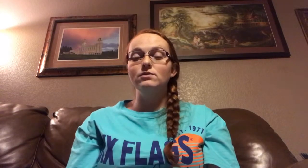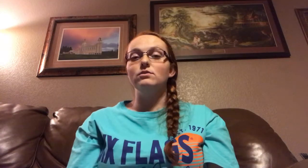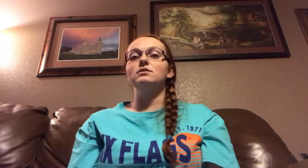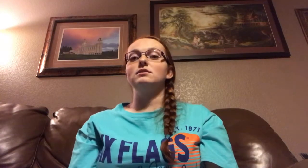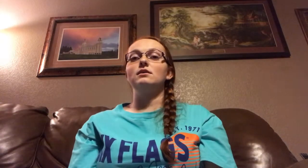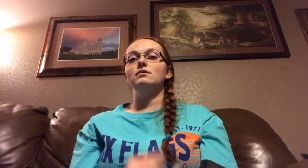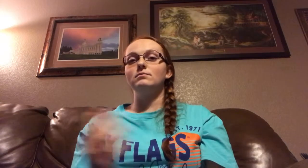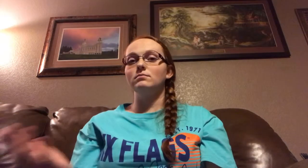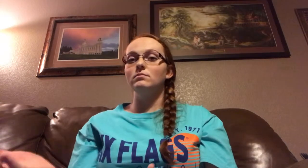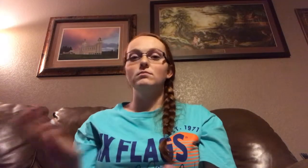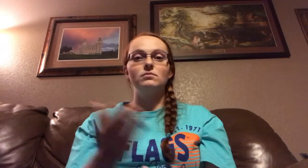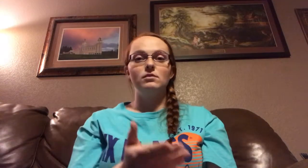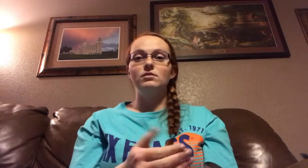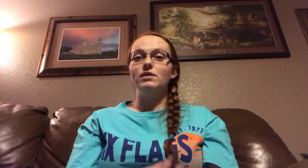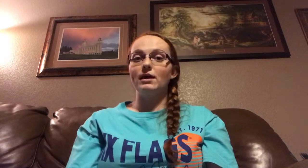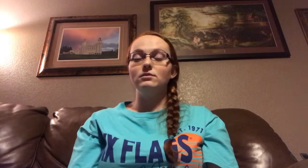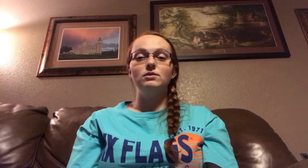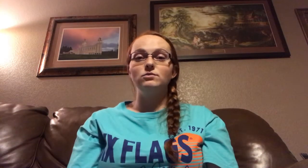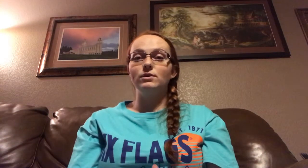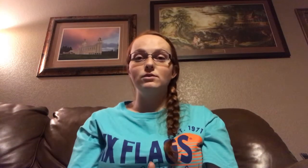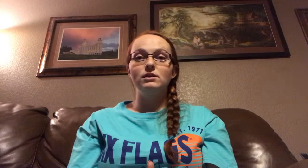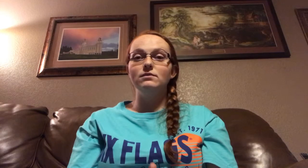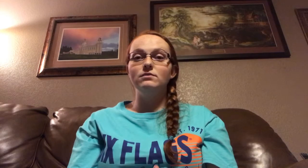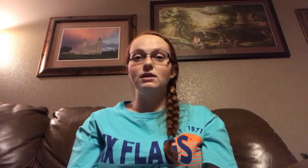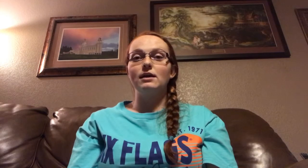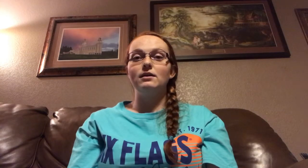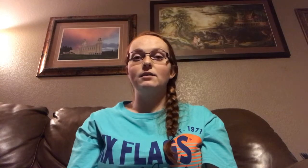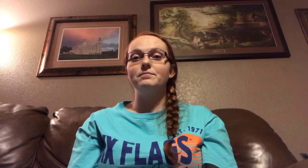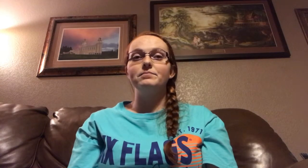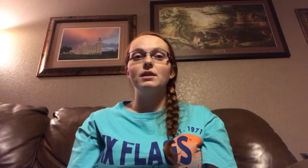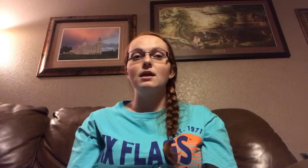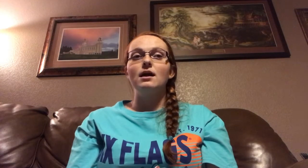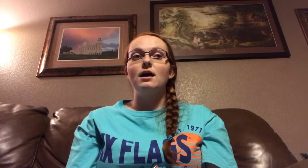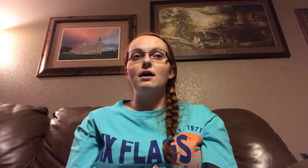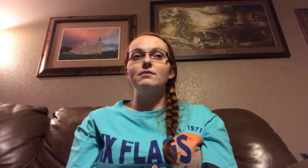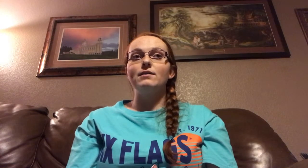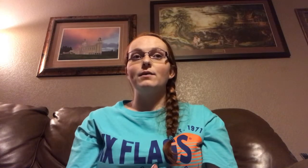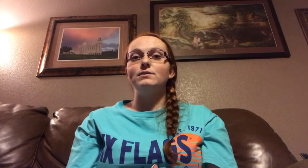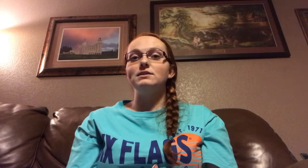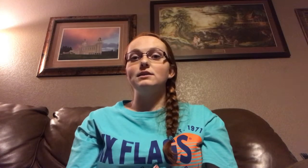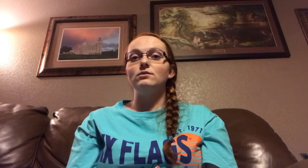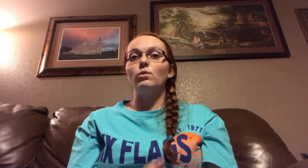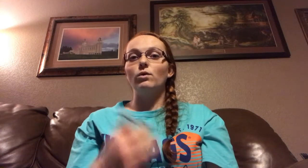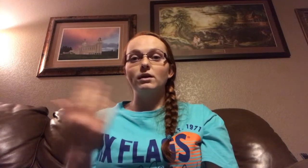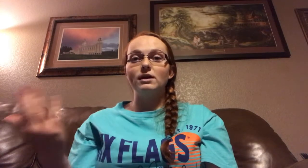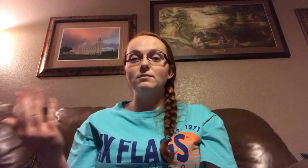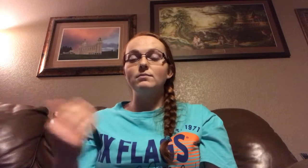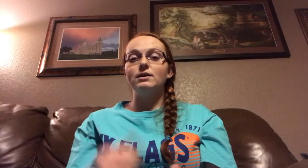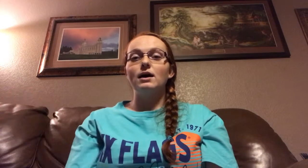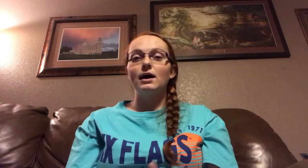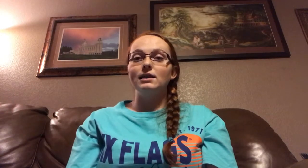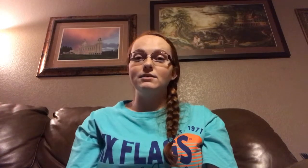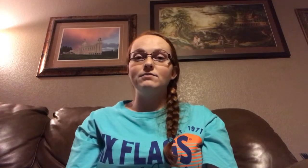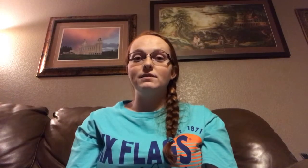could say that is where you lived. Like if I was in Oregon but I live